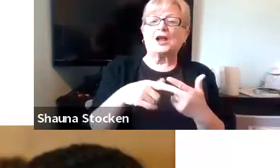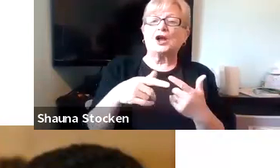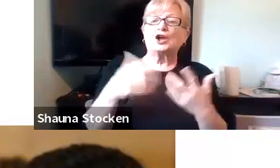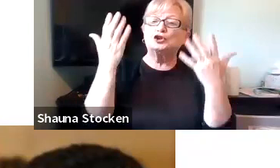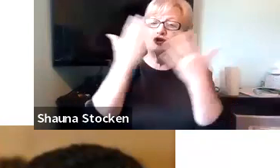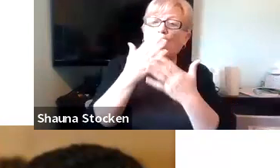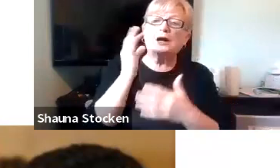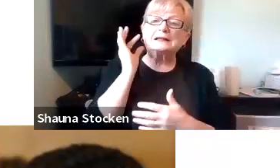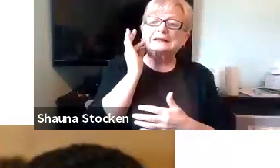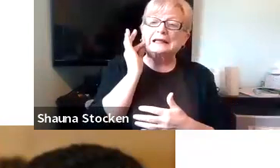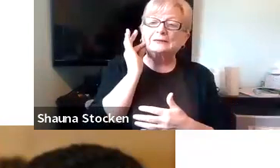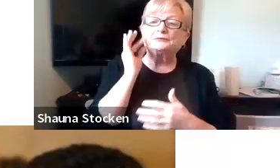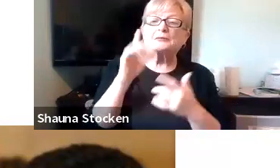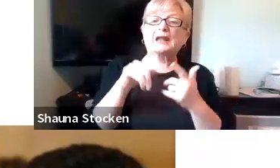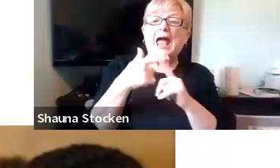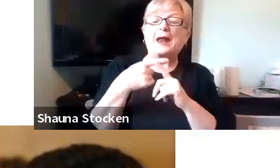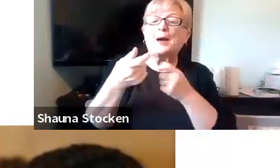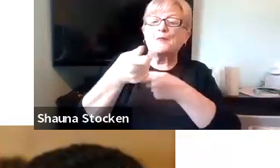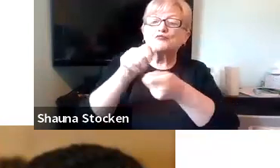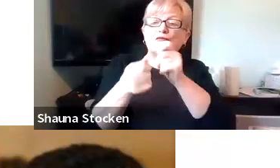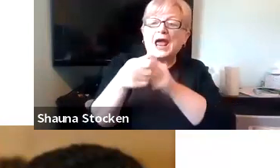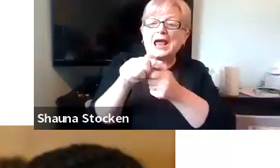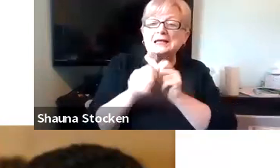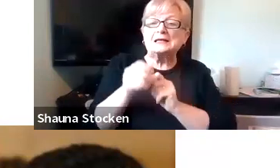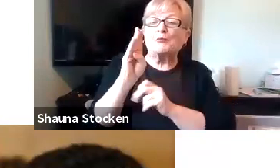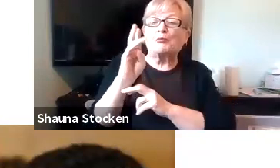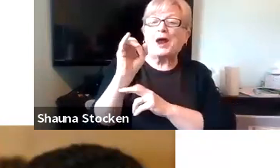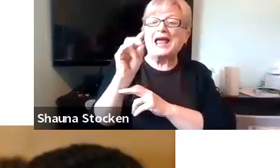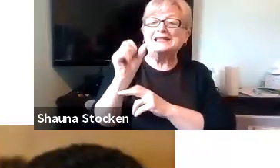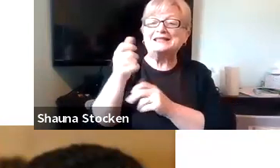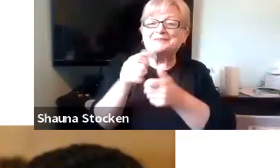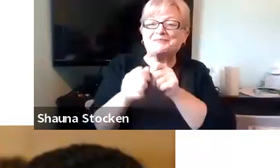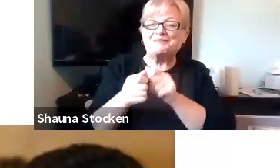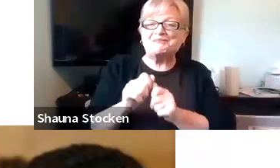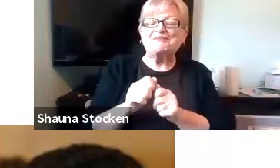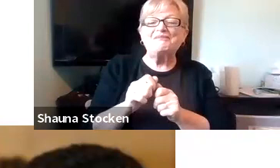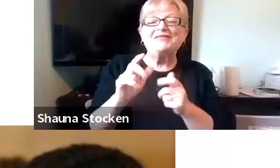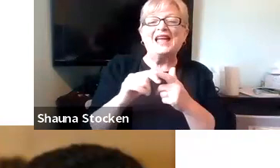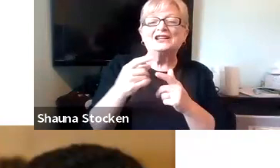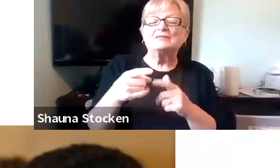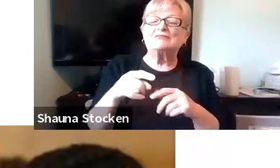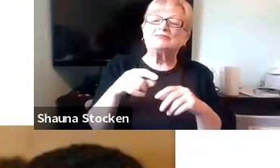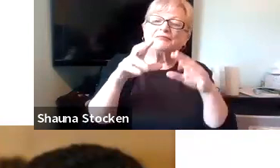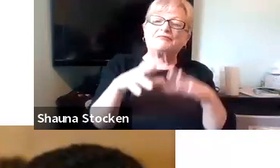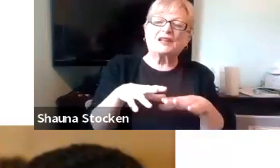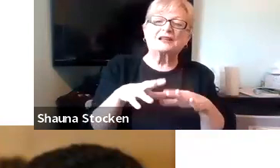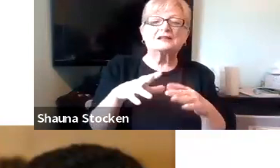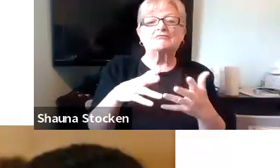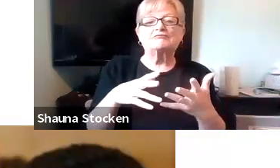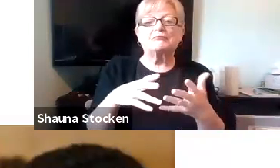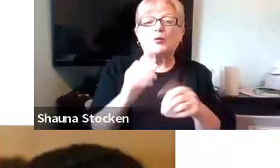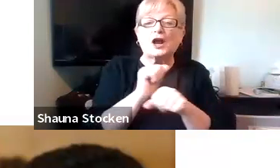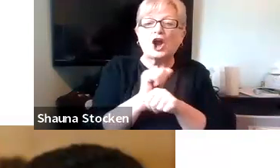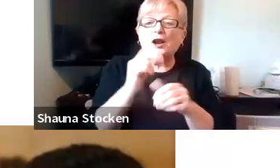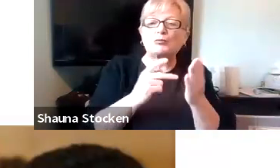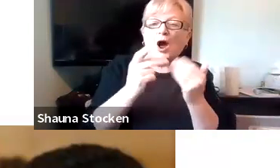and braids. And she's sitting at a table working on a project covering